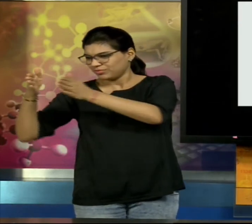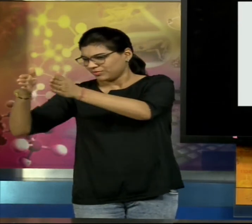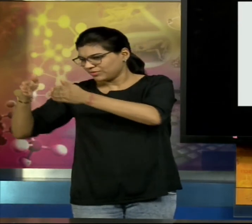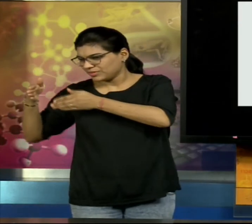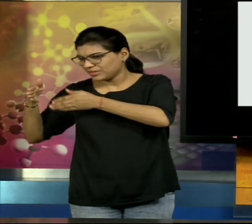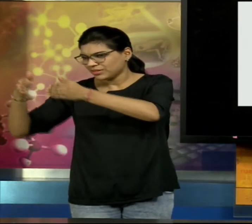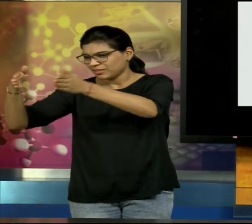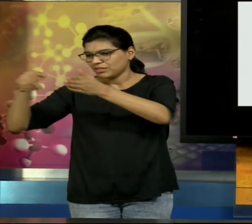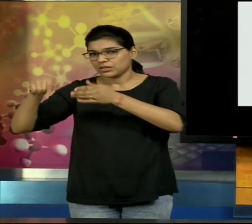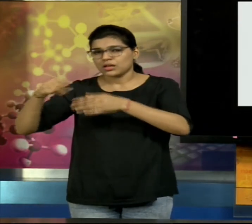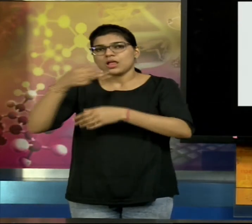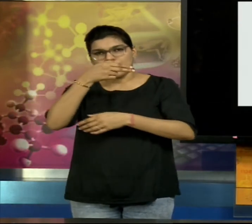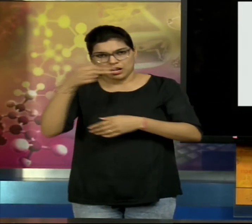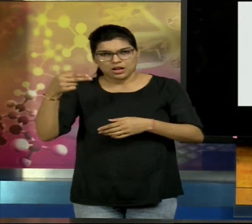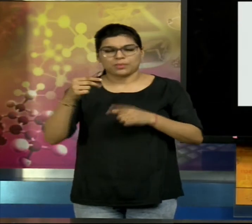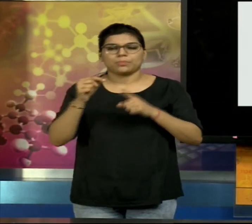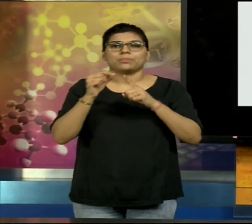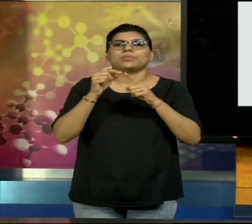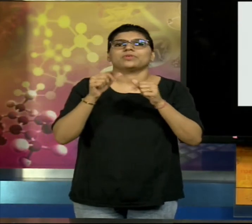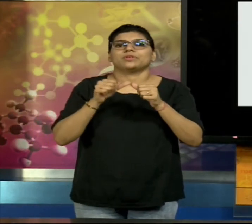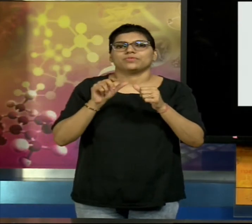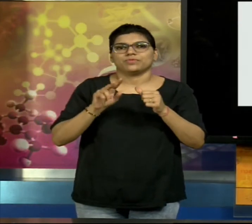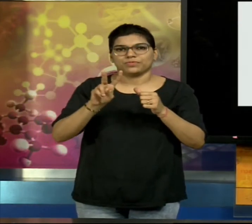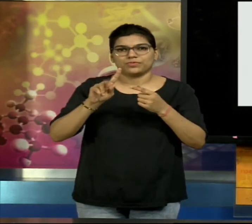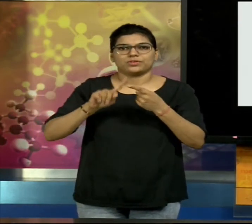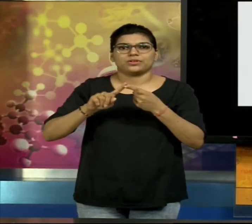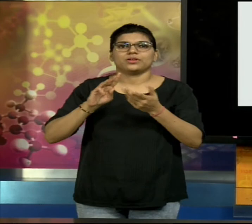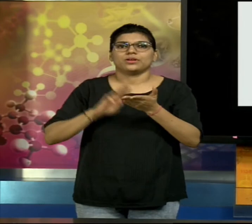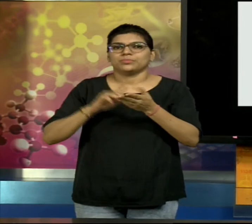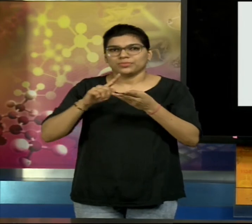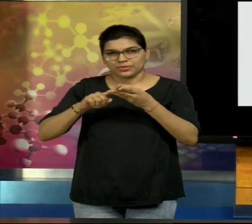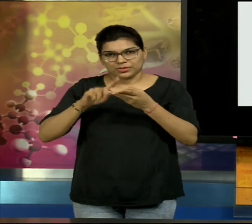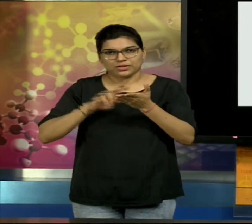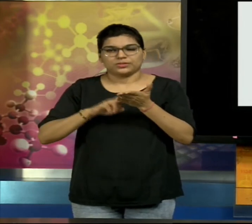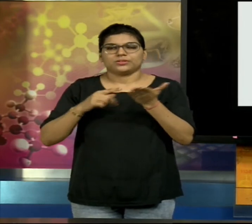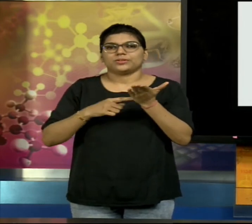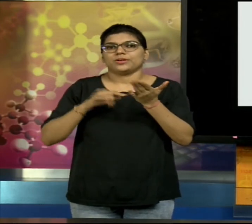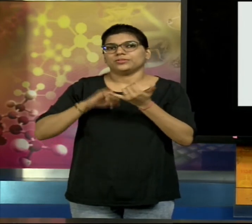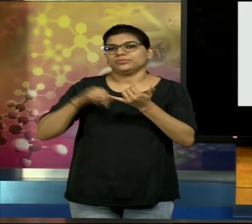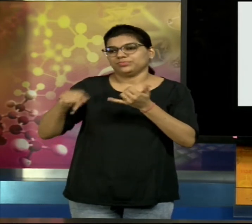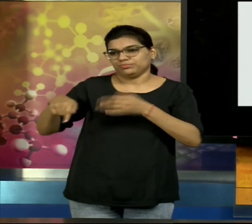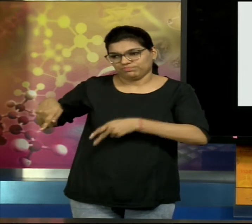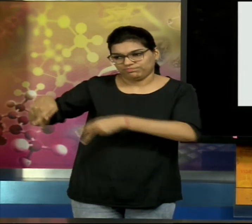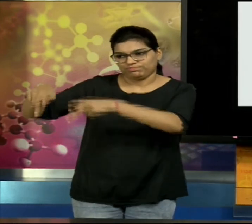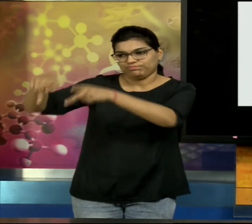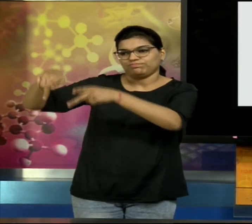Whenever we go to the roads, on the side we see pavements.